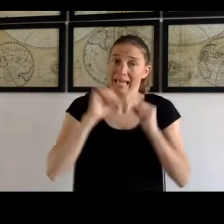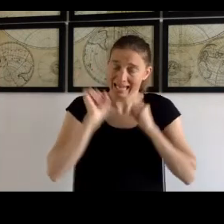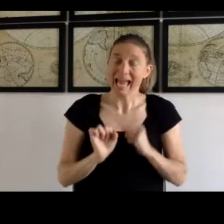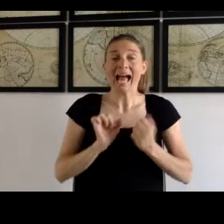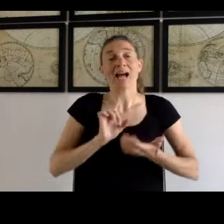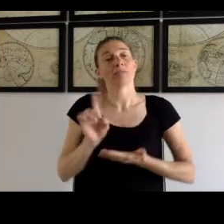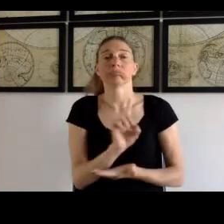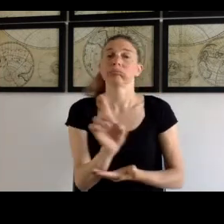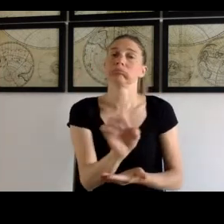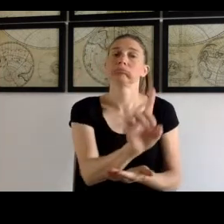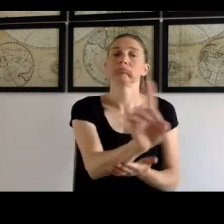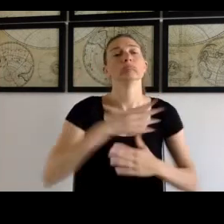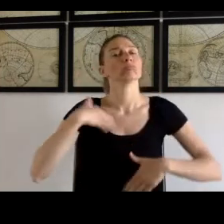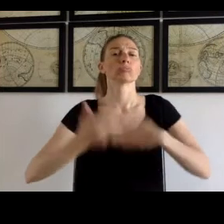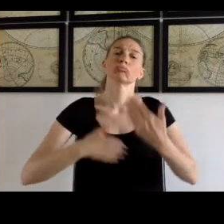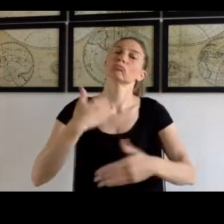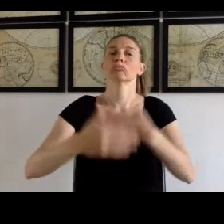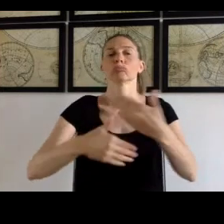we need to introduce new